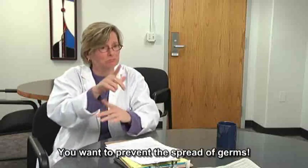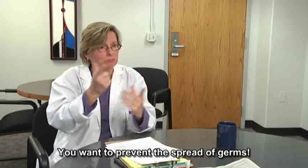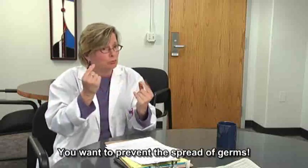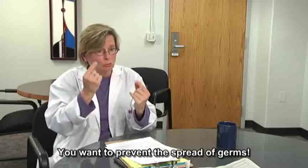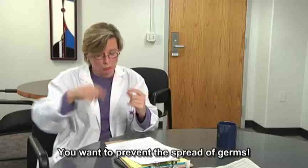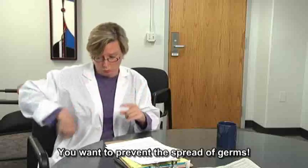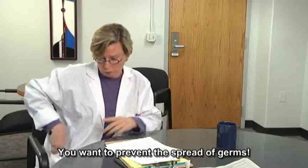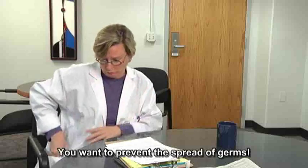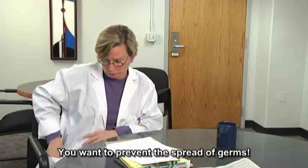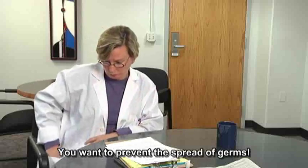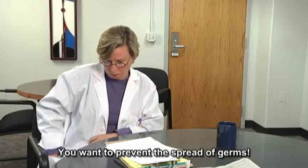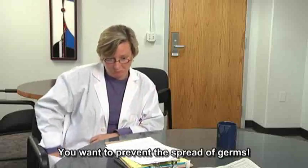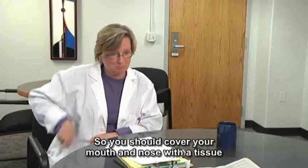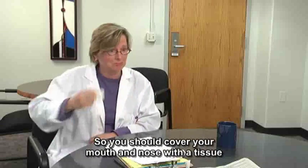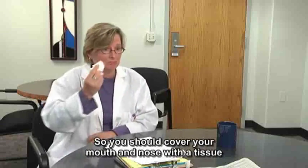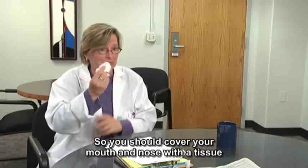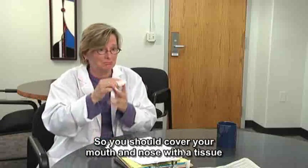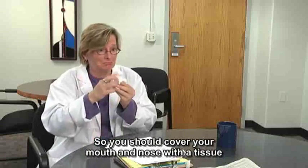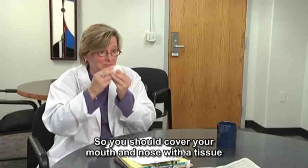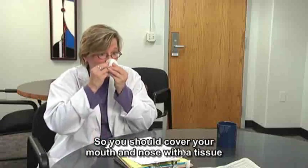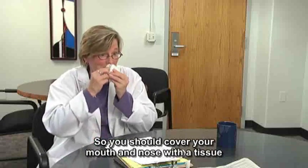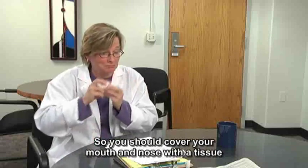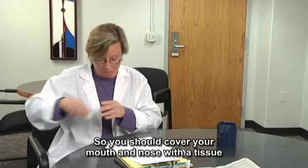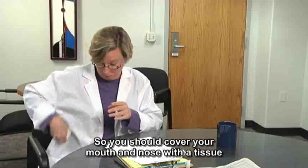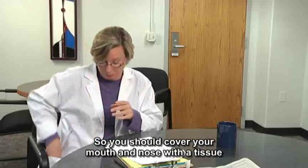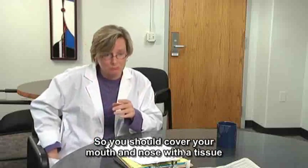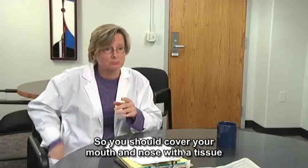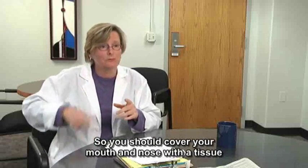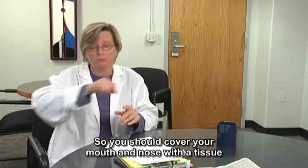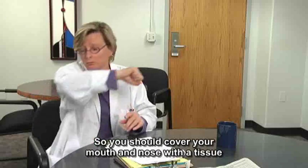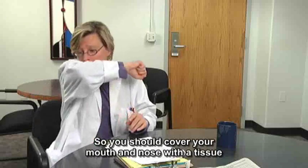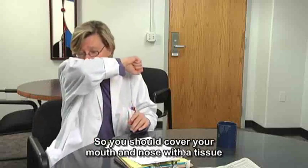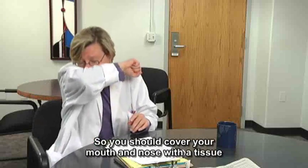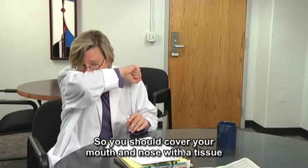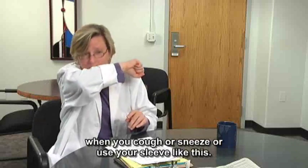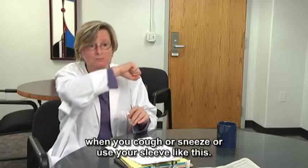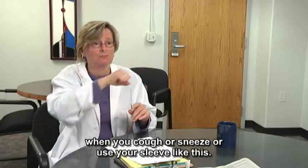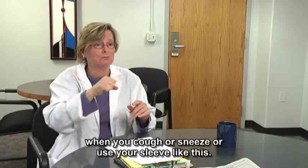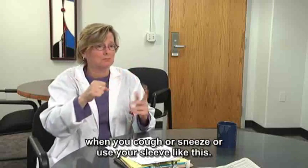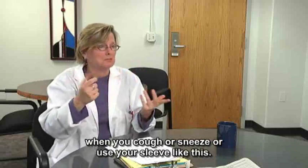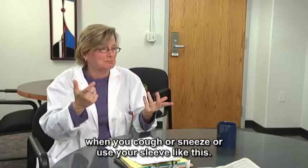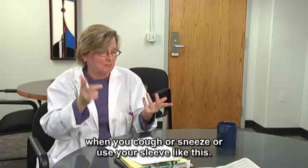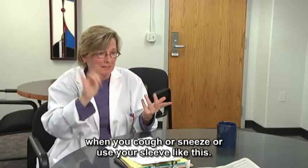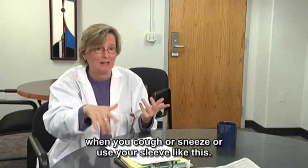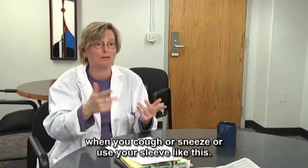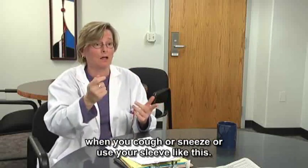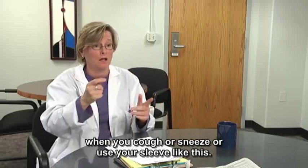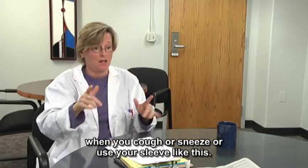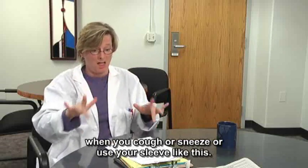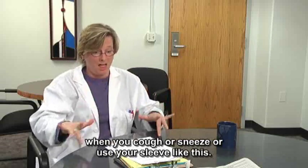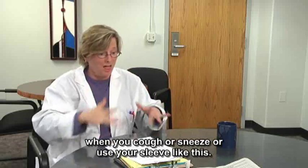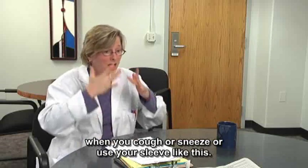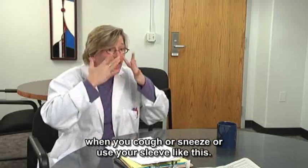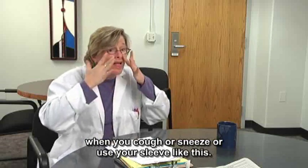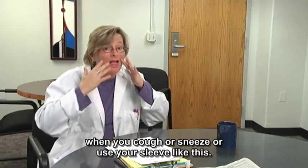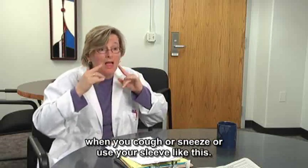germs. So, you should cover your mouth and nose with a tissue when you cough or sneeze or use your sleeve like this. Also,